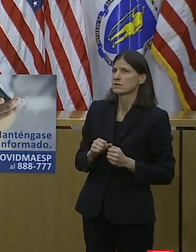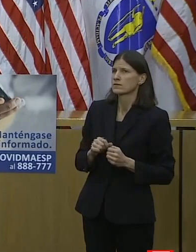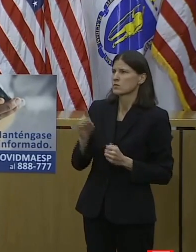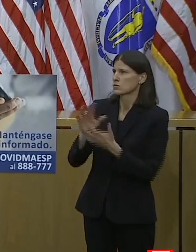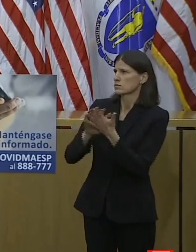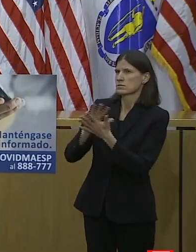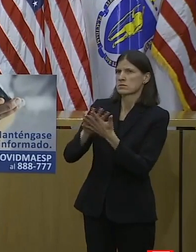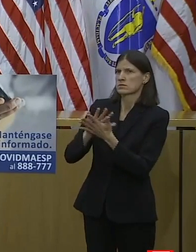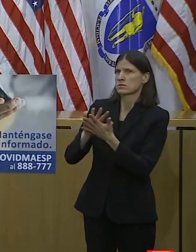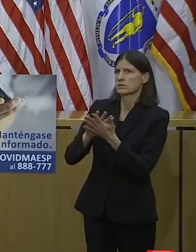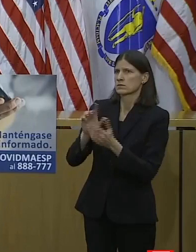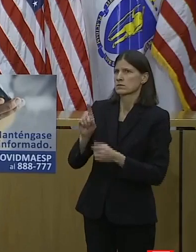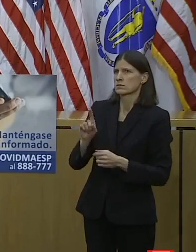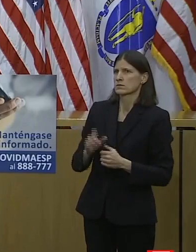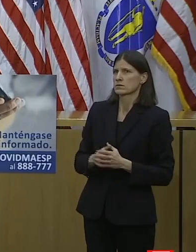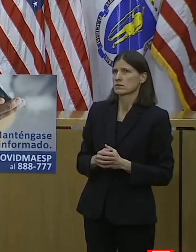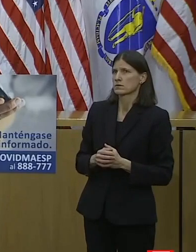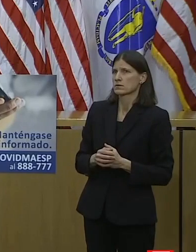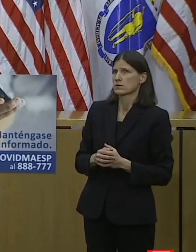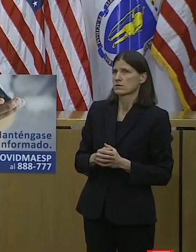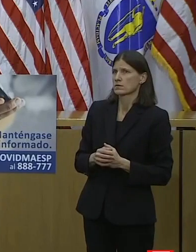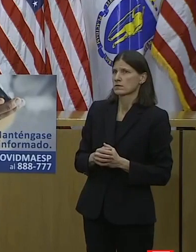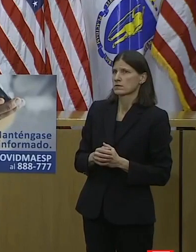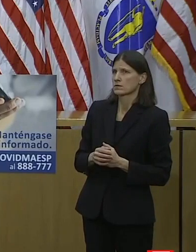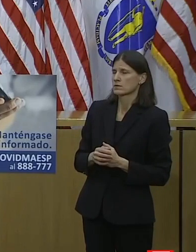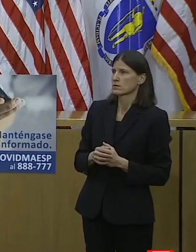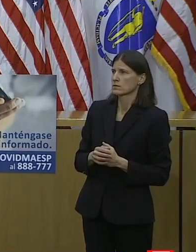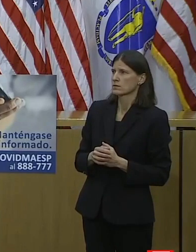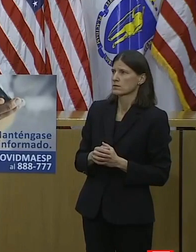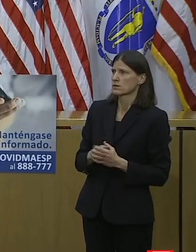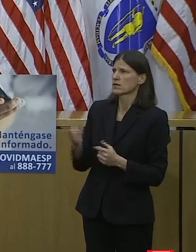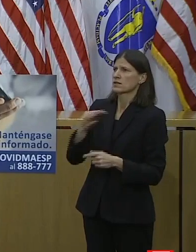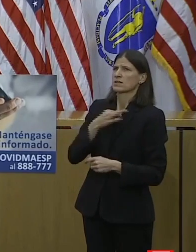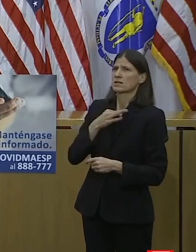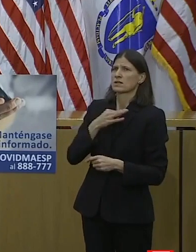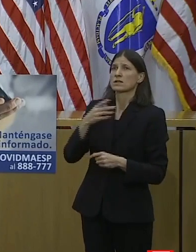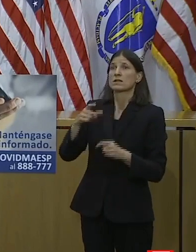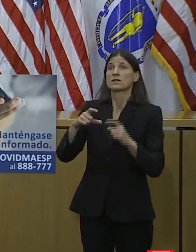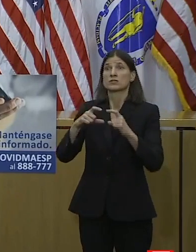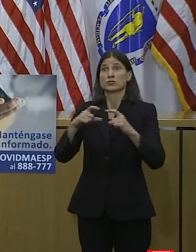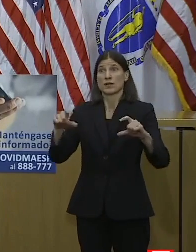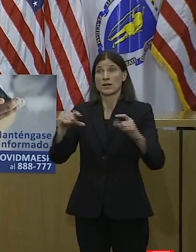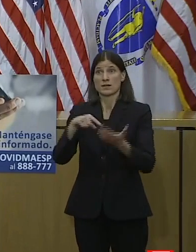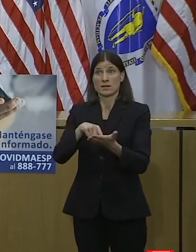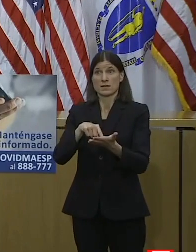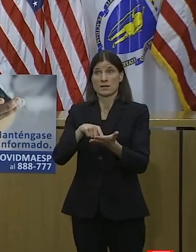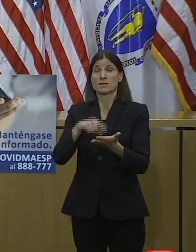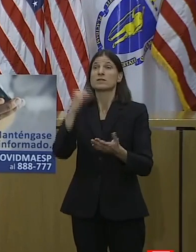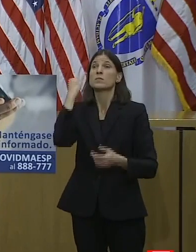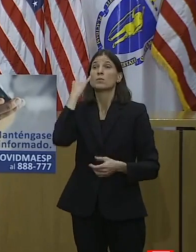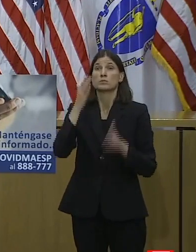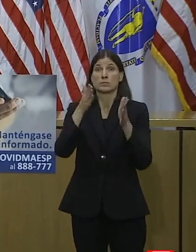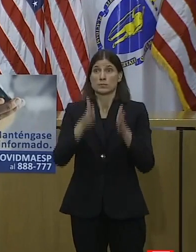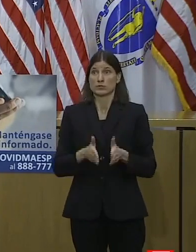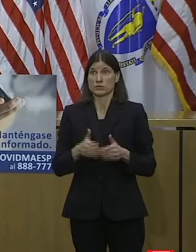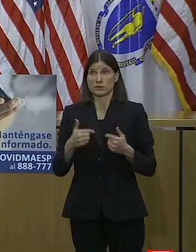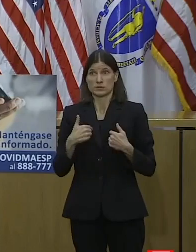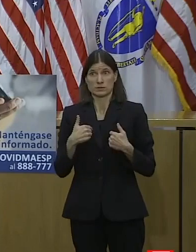right? Yeah, that's what I'm saying. Where can individuals kind of spend that? Where would you like to see that in the stimulus